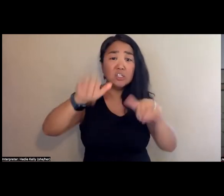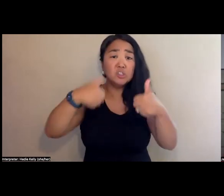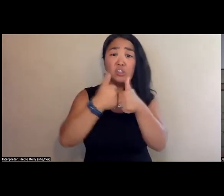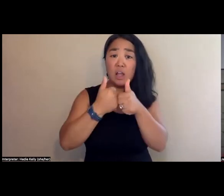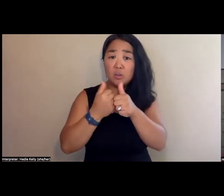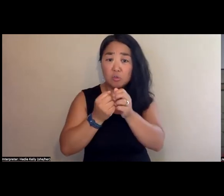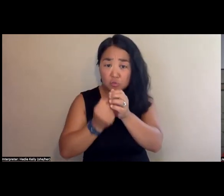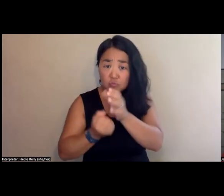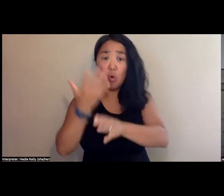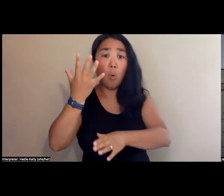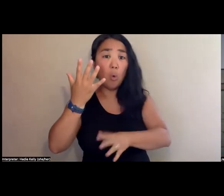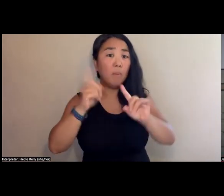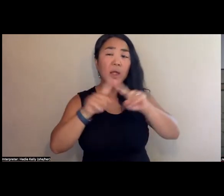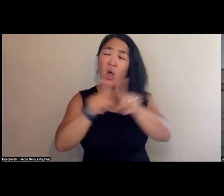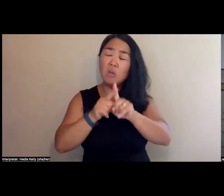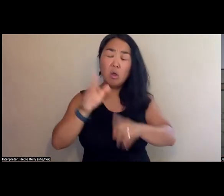bodies and not injuring ourselves.